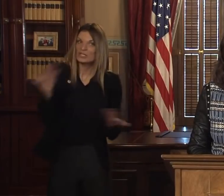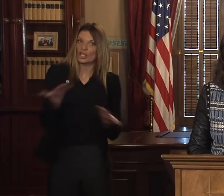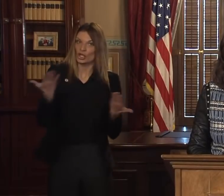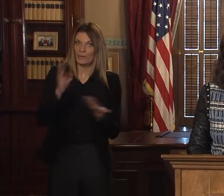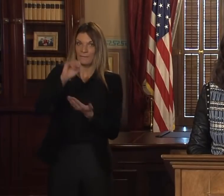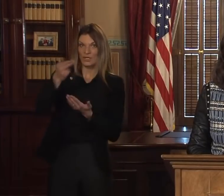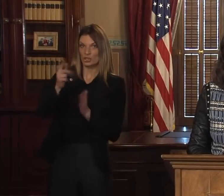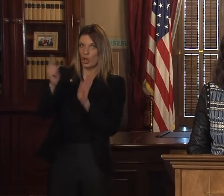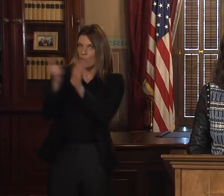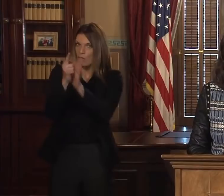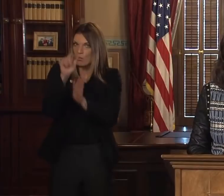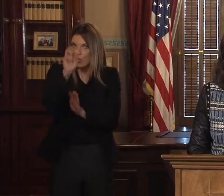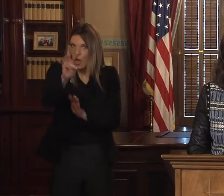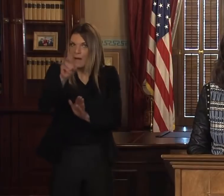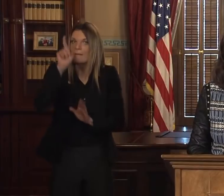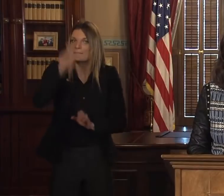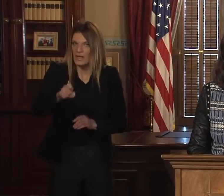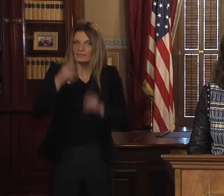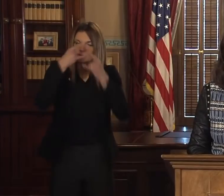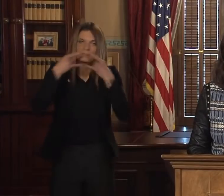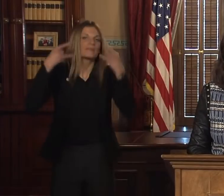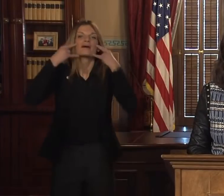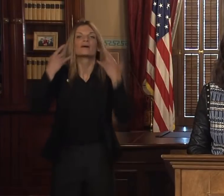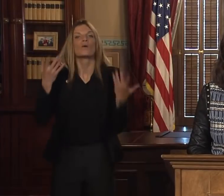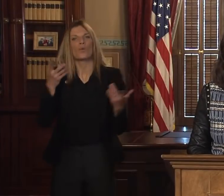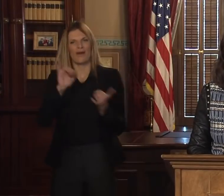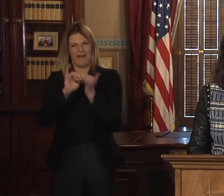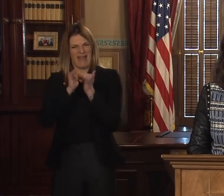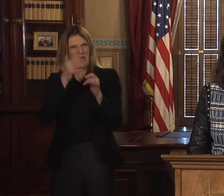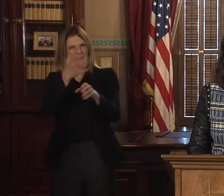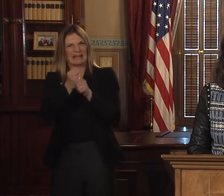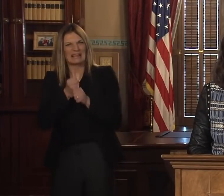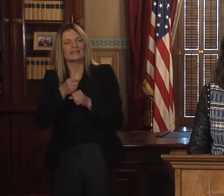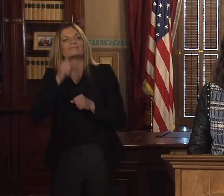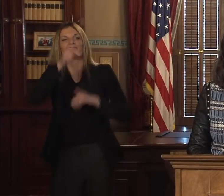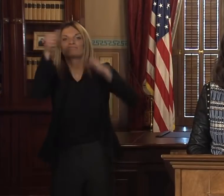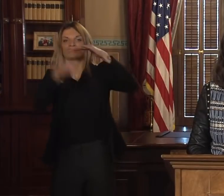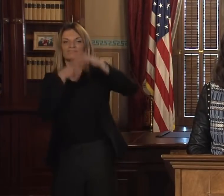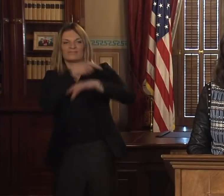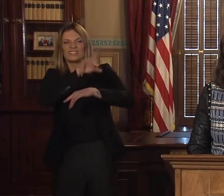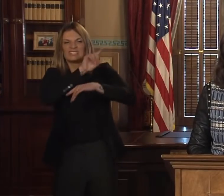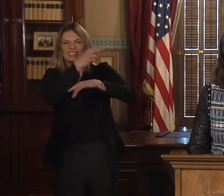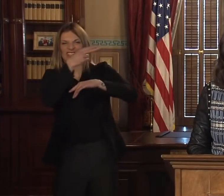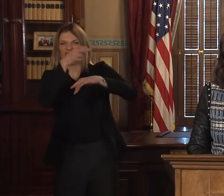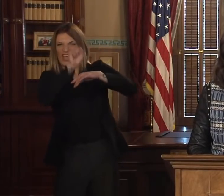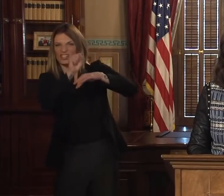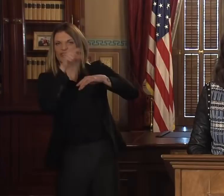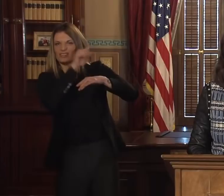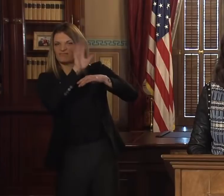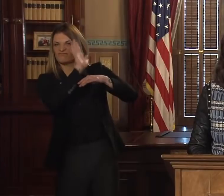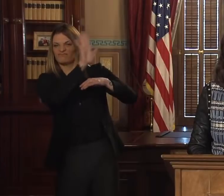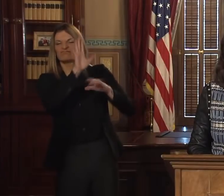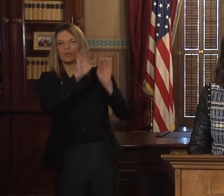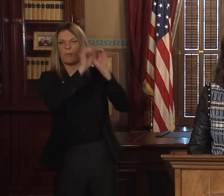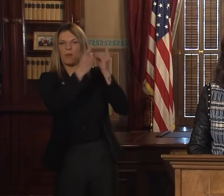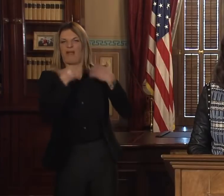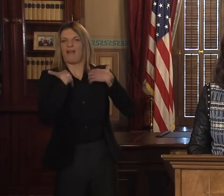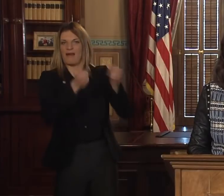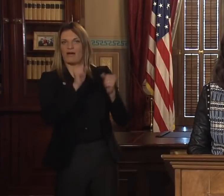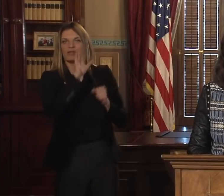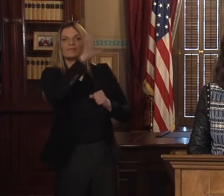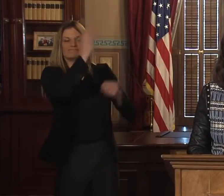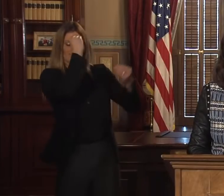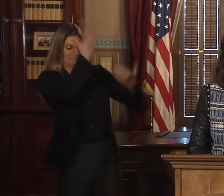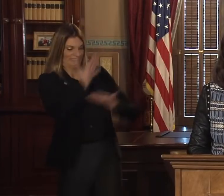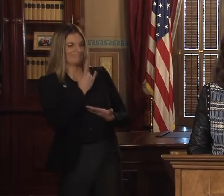Michigan under the DHHS Director's Epidemic Order. But something this important, this